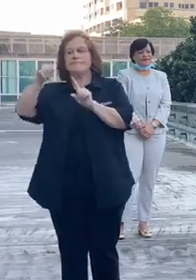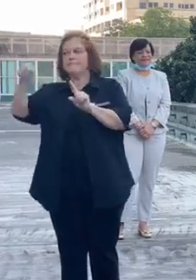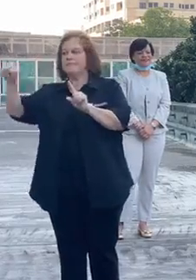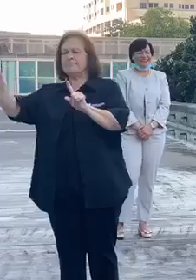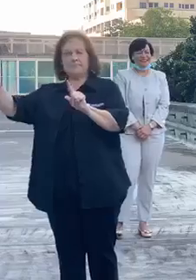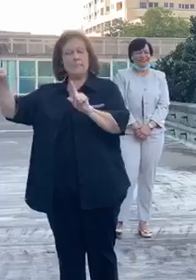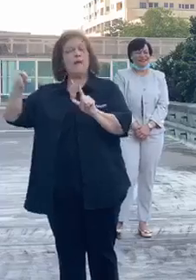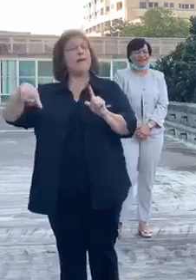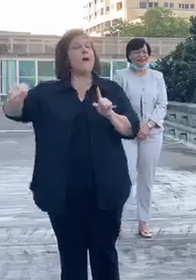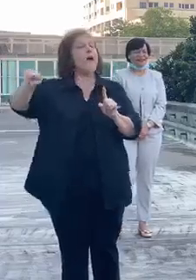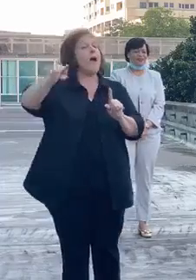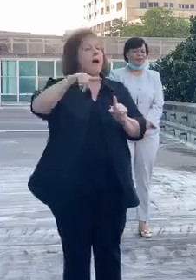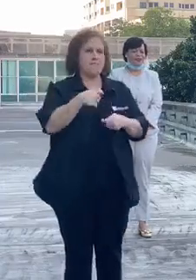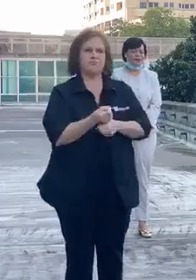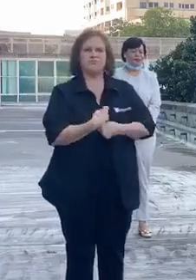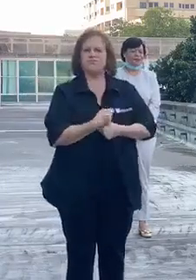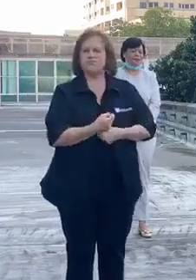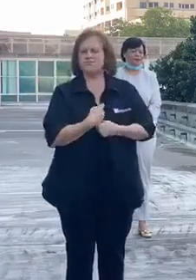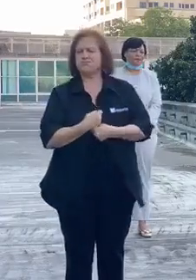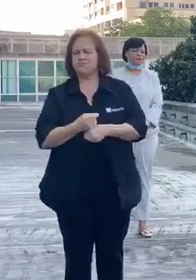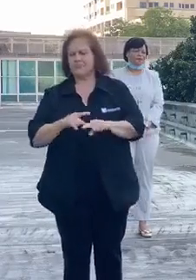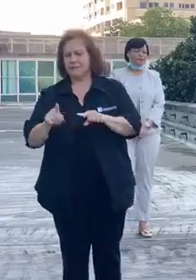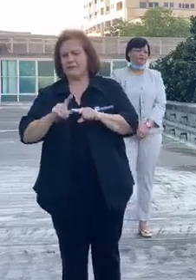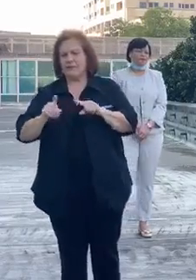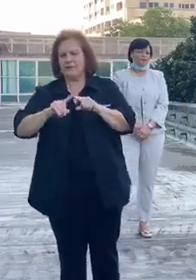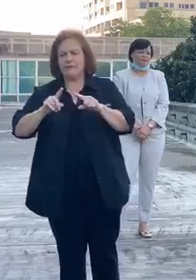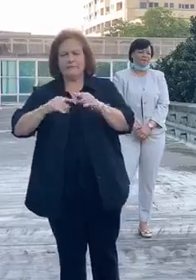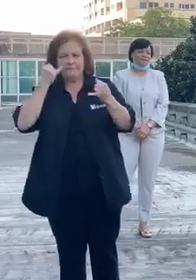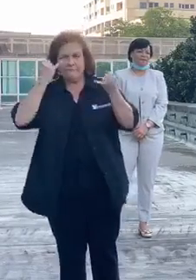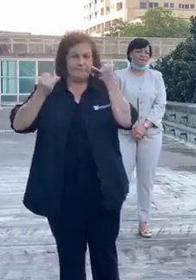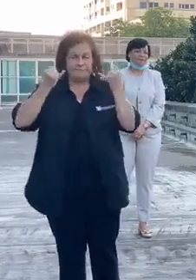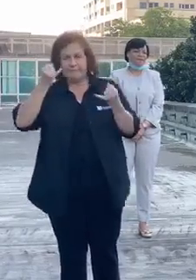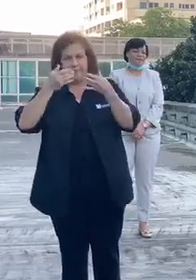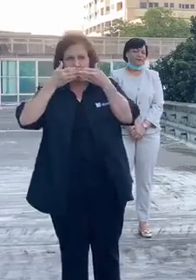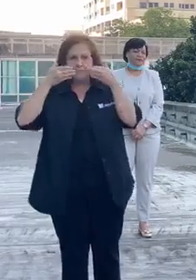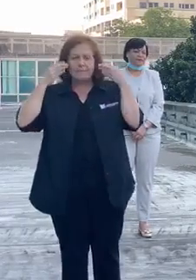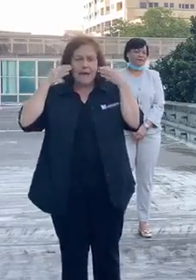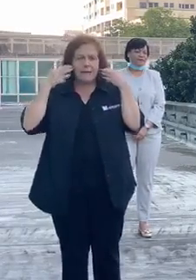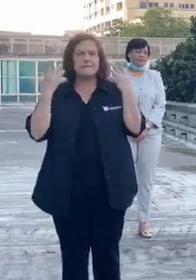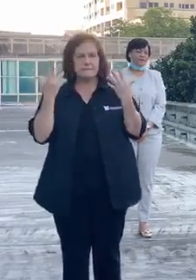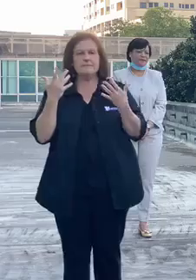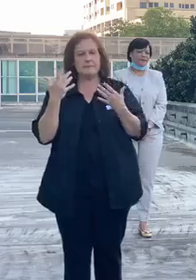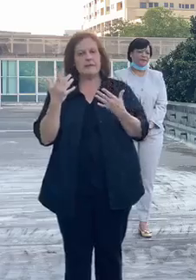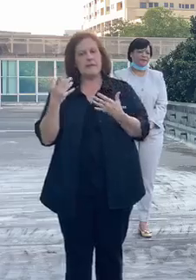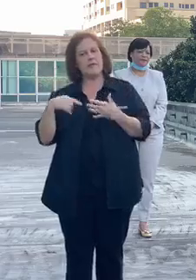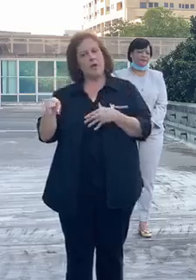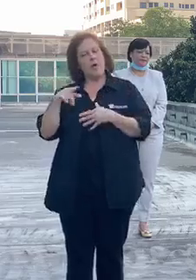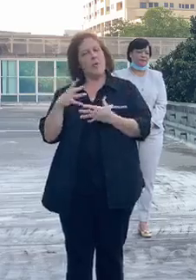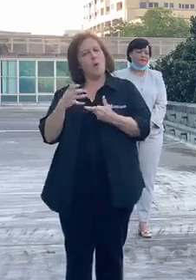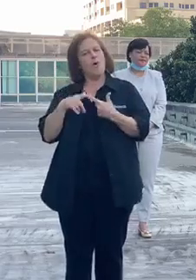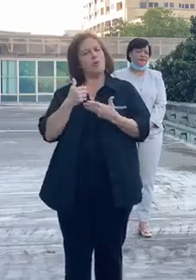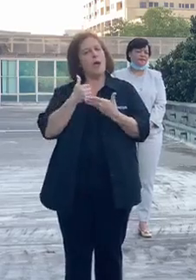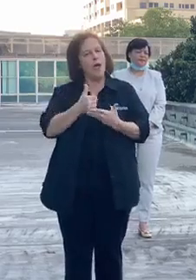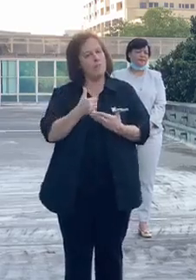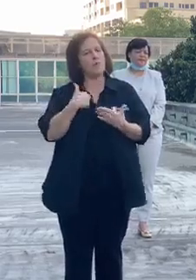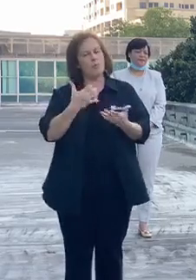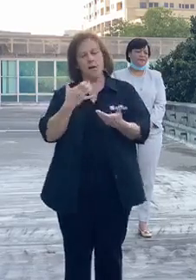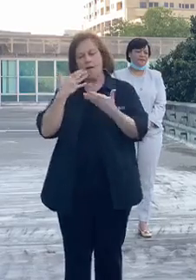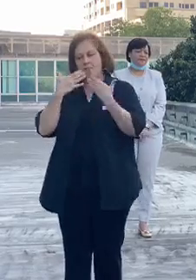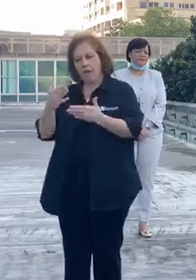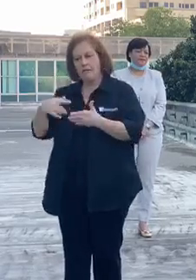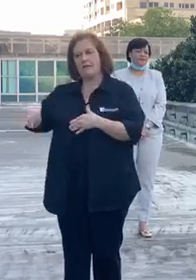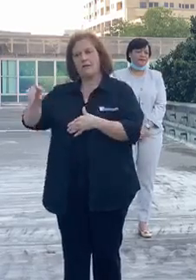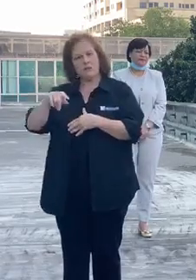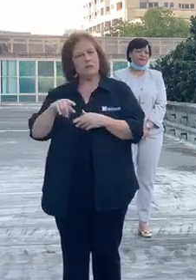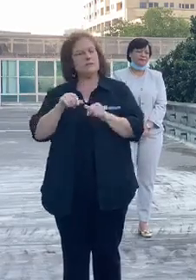creative community in the world. We invented face coverings, and they're stepping up now with crafts that make a difference. So we thank them, and we thank